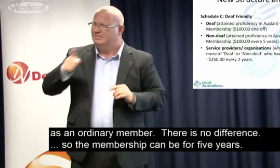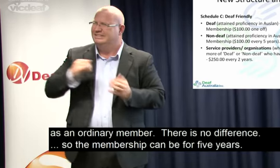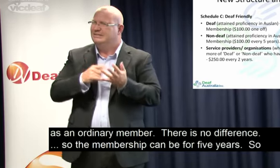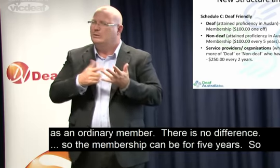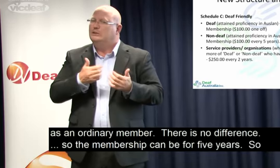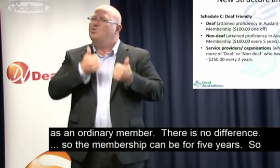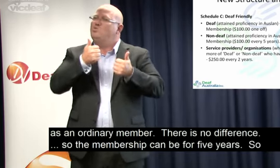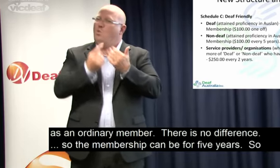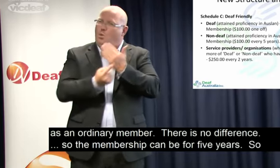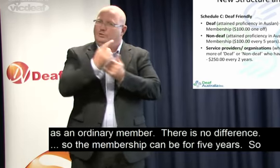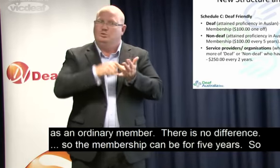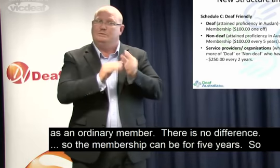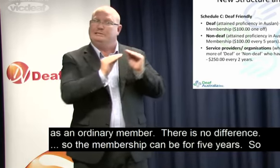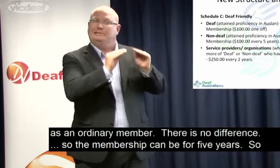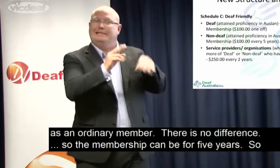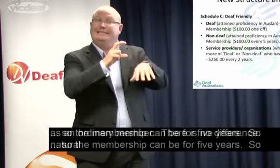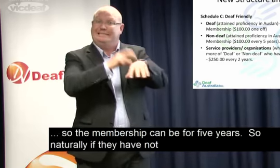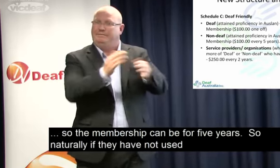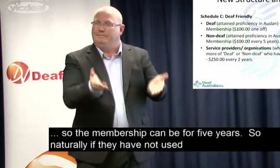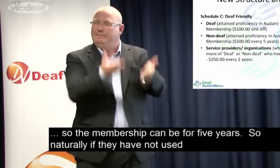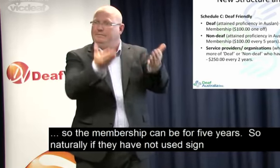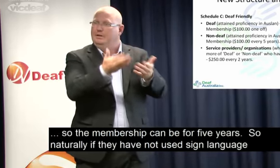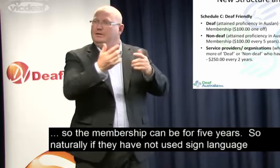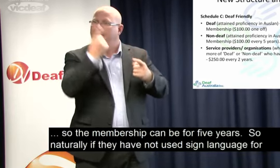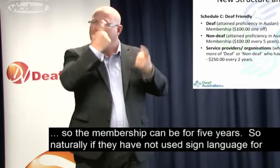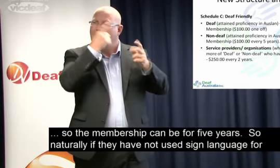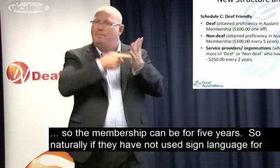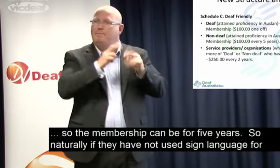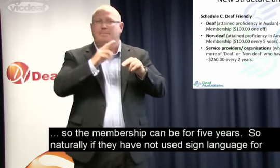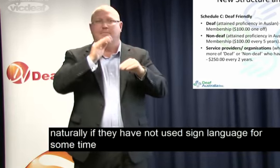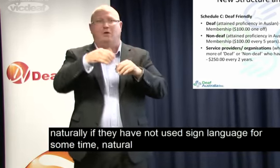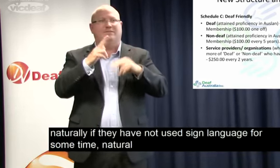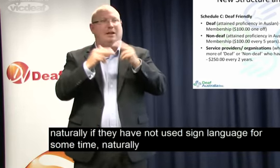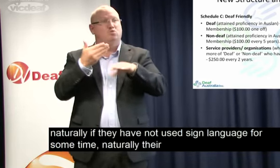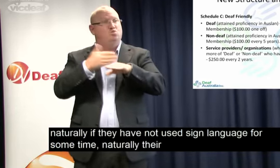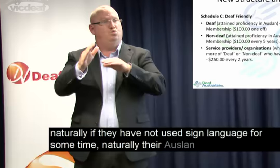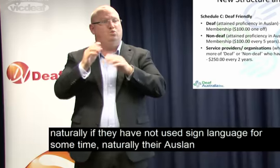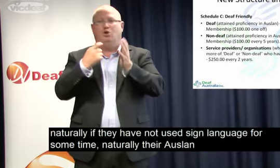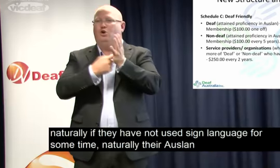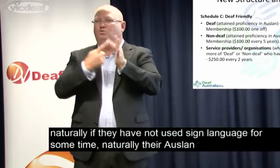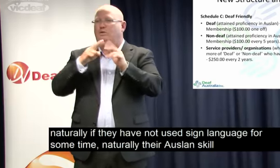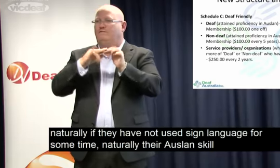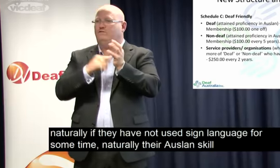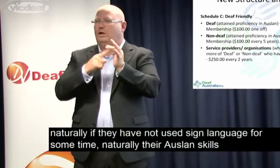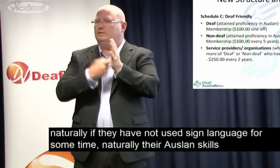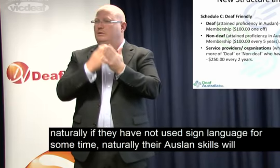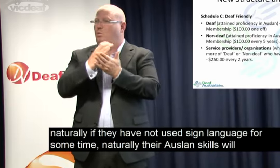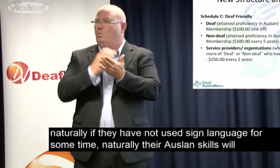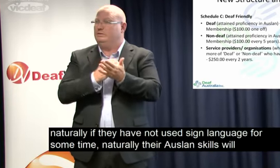Auslan skills will decrease over time, but it's a good opportunity for us to get the TAFEs thinking about developing